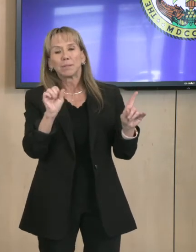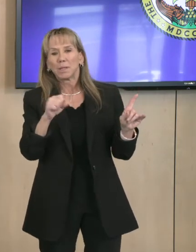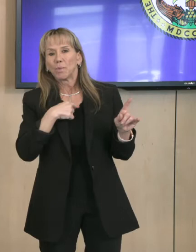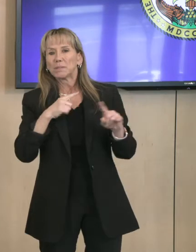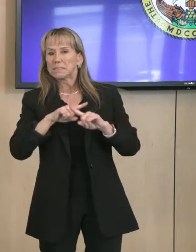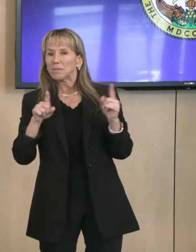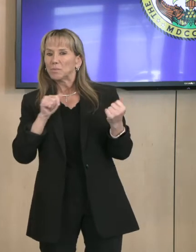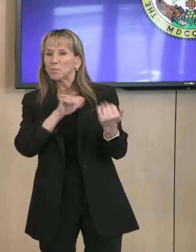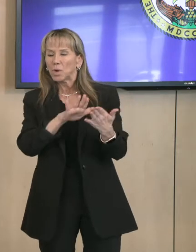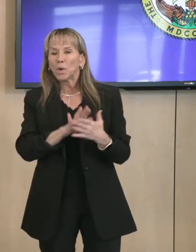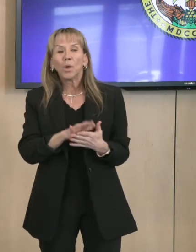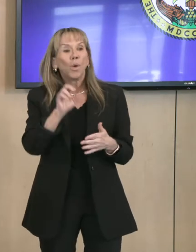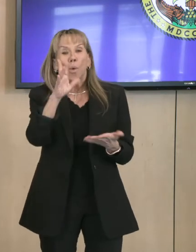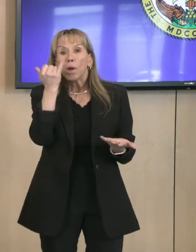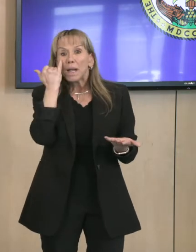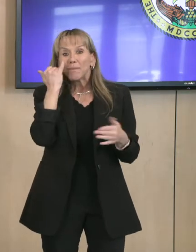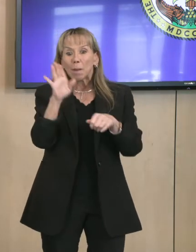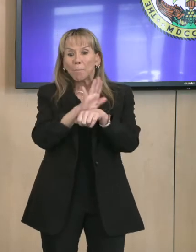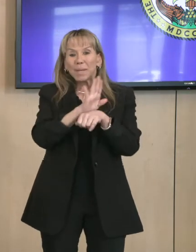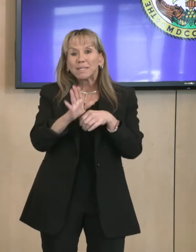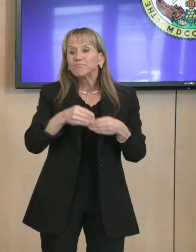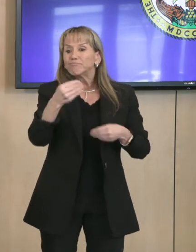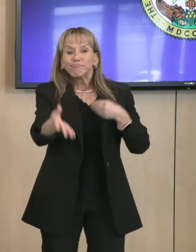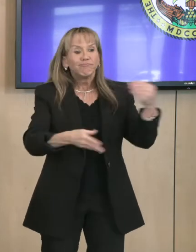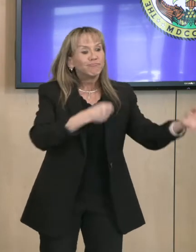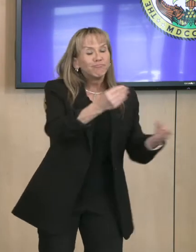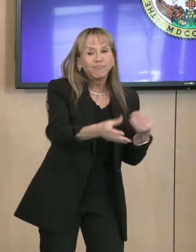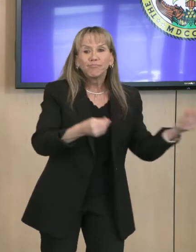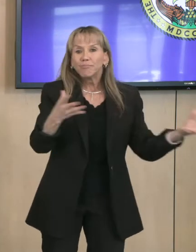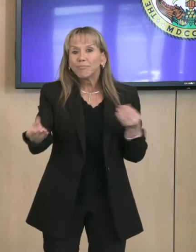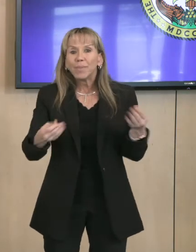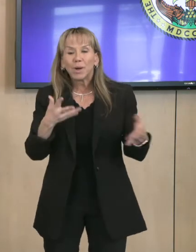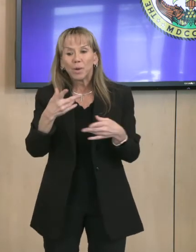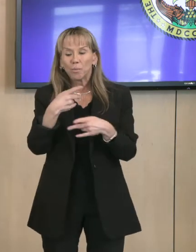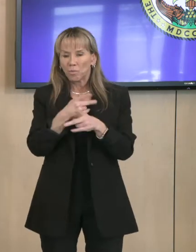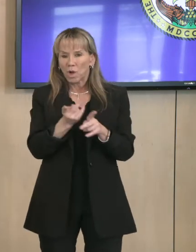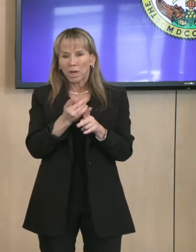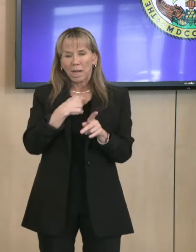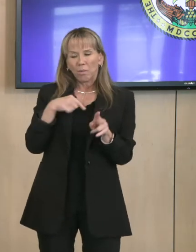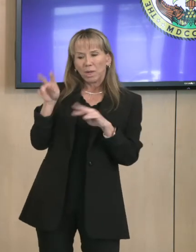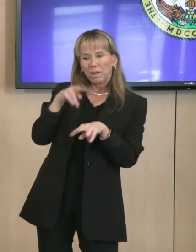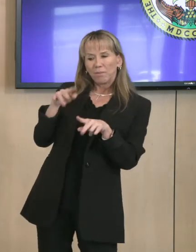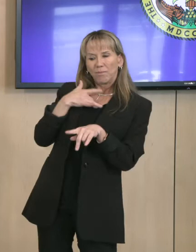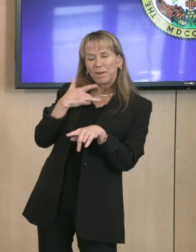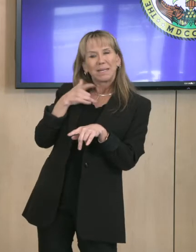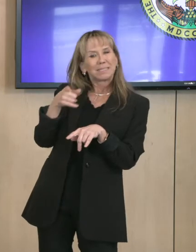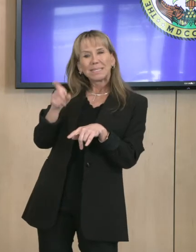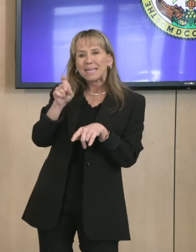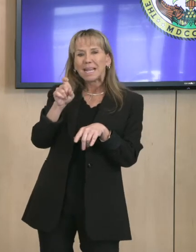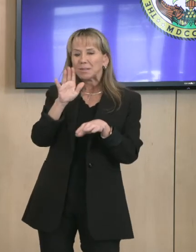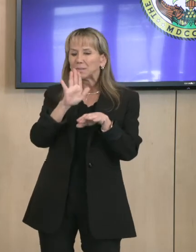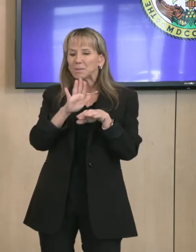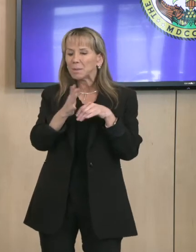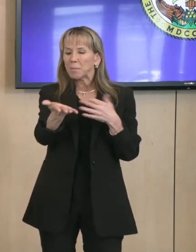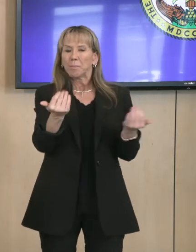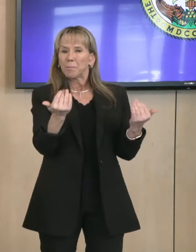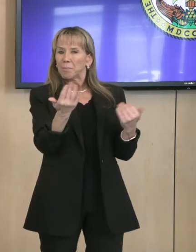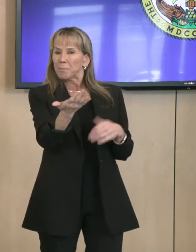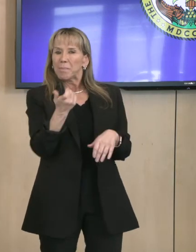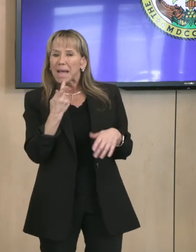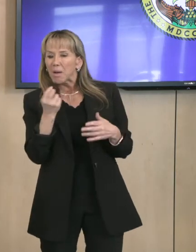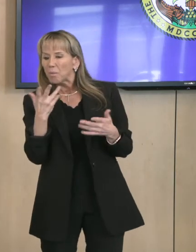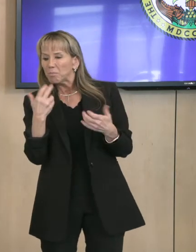was giving products to individuals that we felt needed to be specifically recalled or